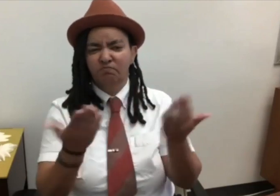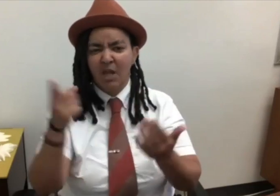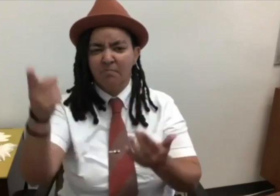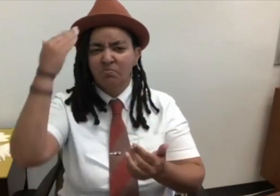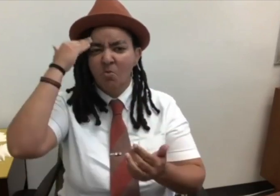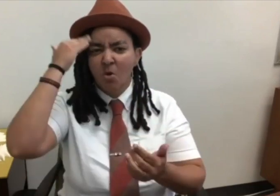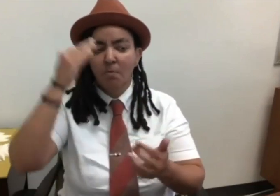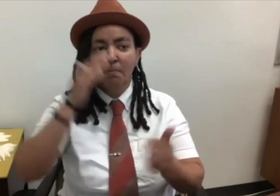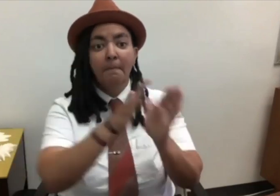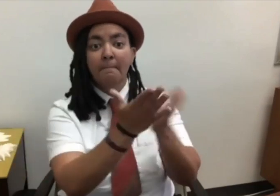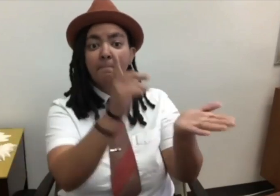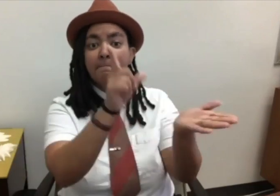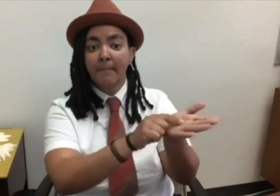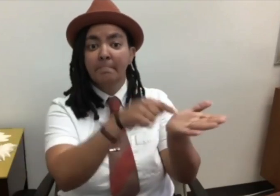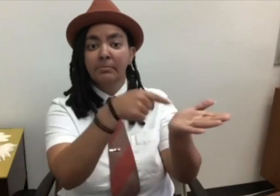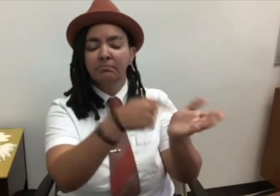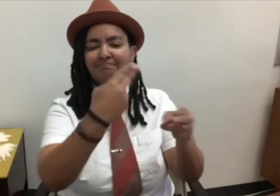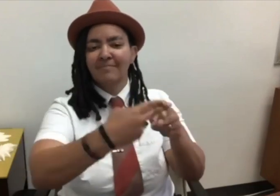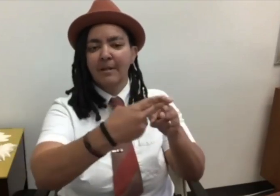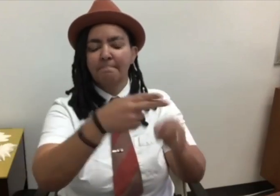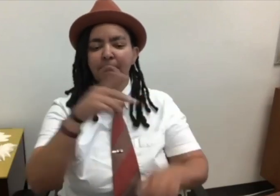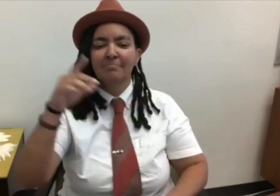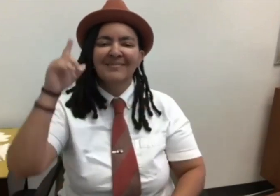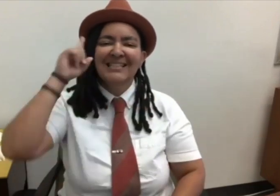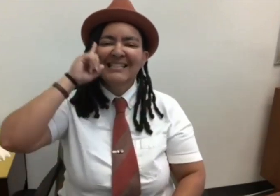be a perfect piece for that publication.